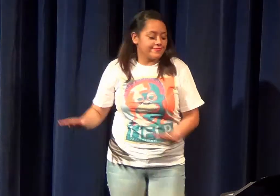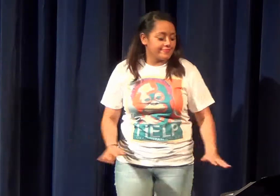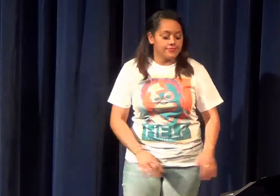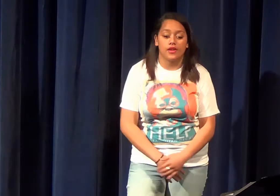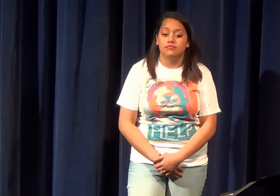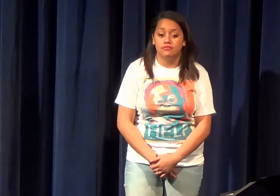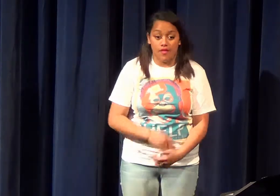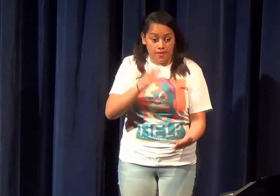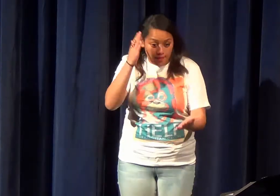Very calm.